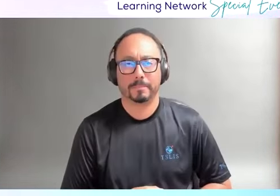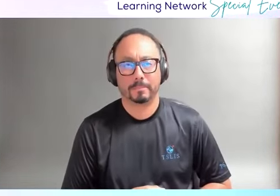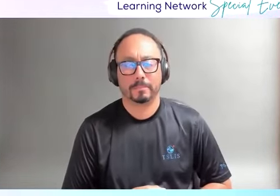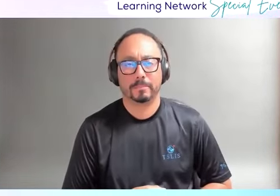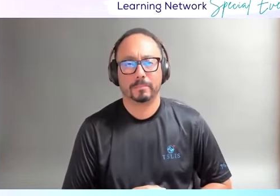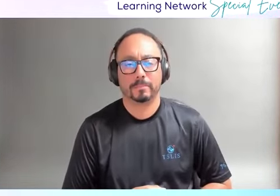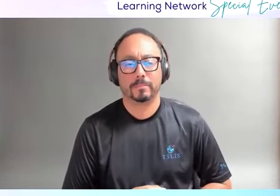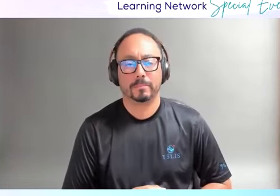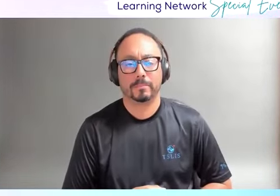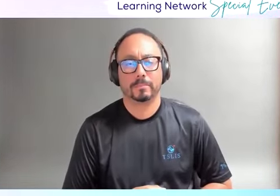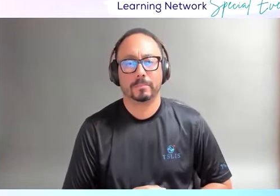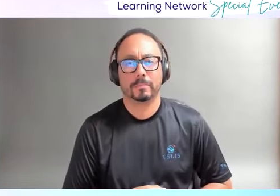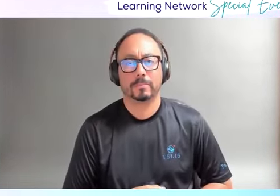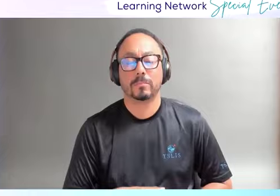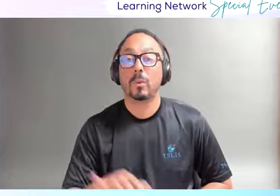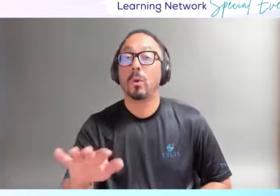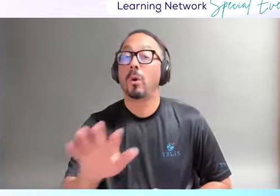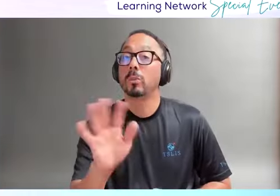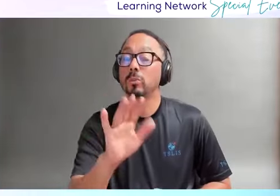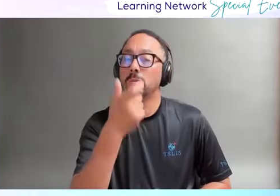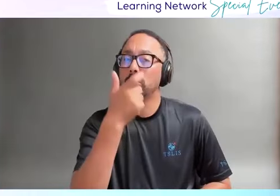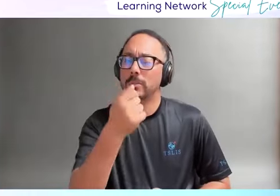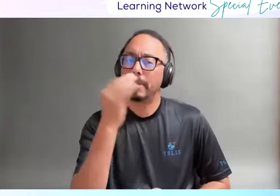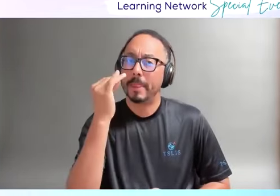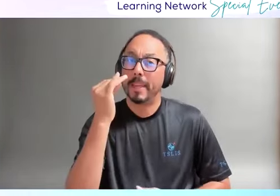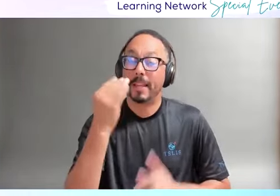how, if at all, we have progressed since then and what else we could do.